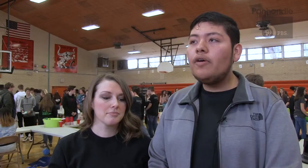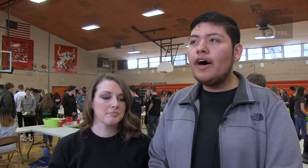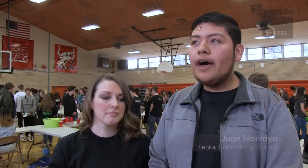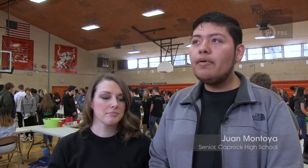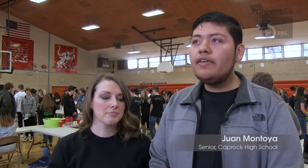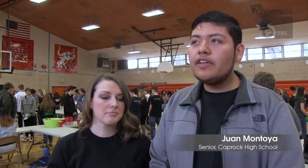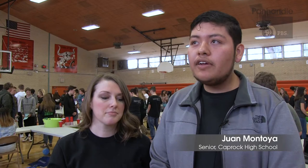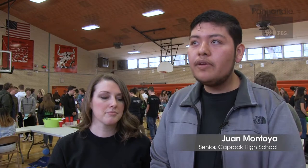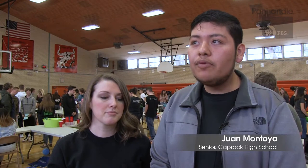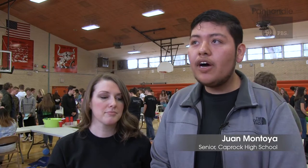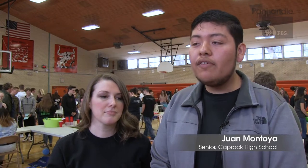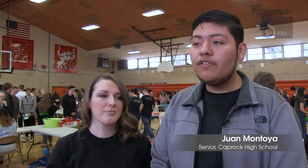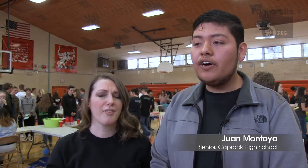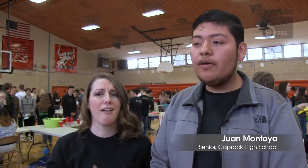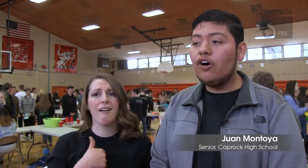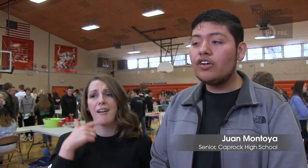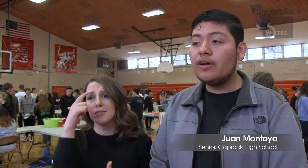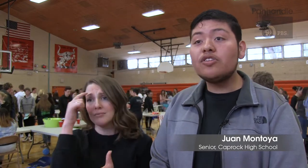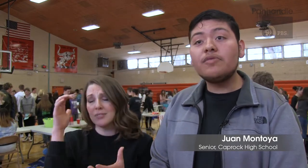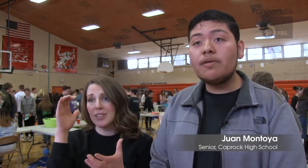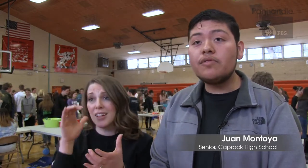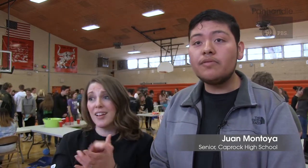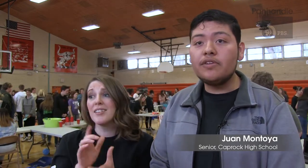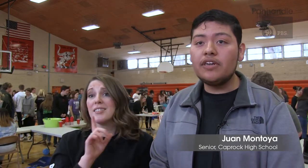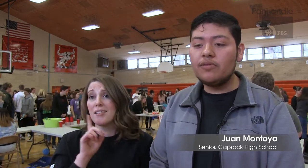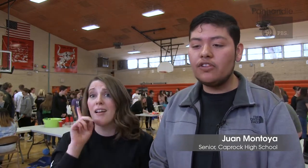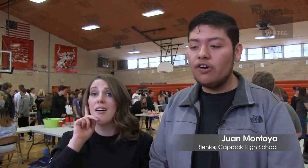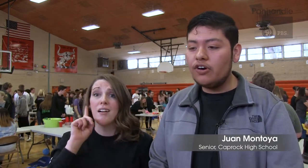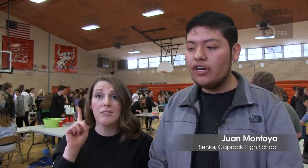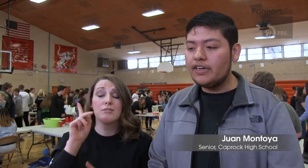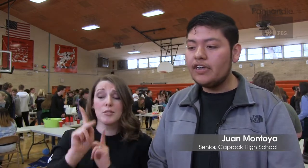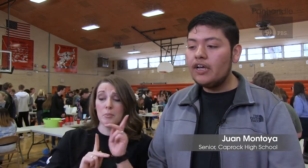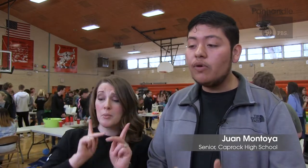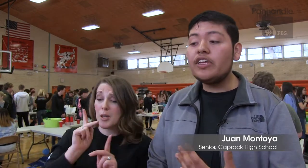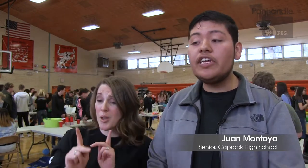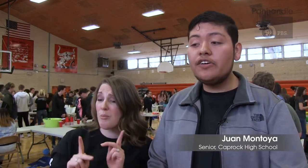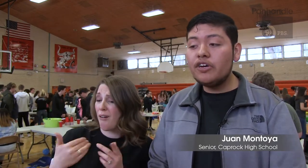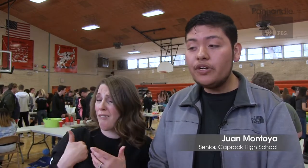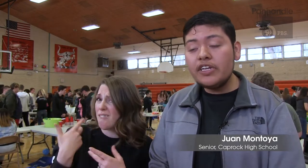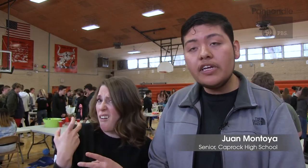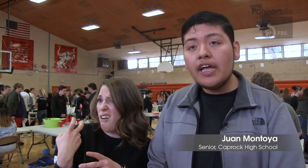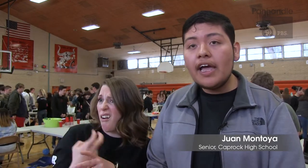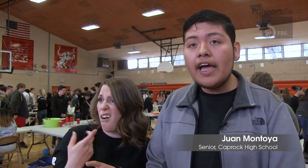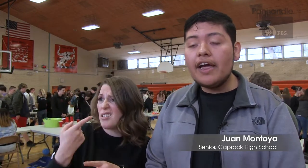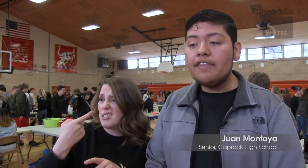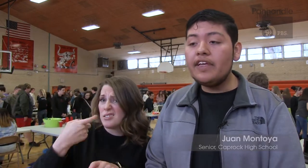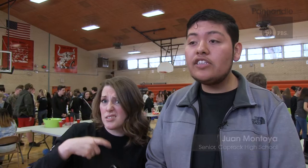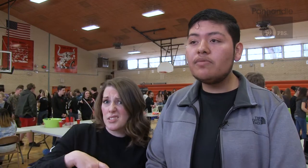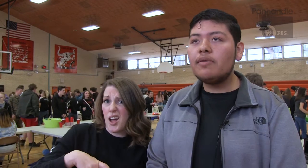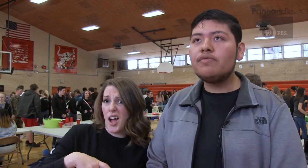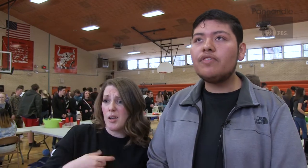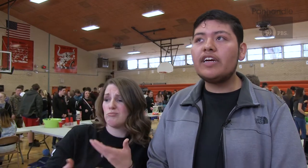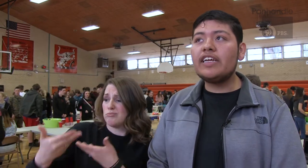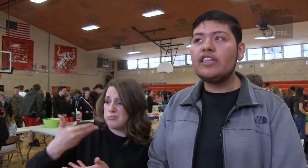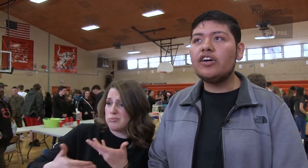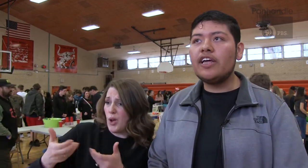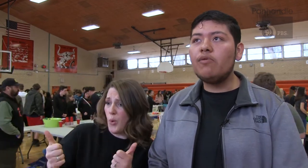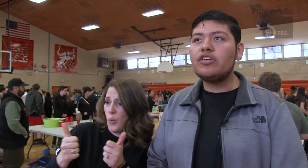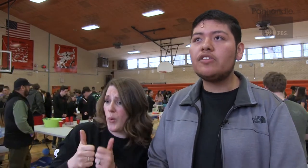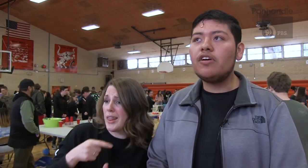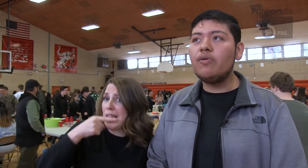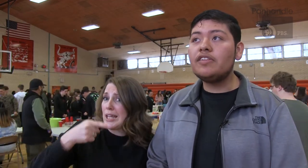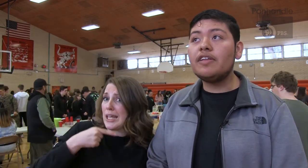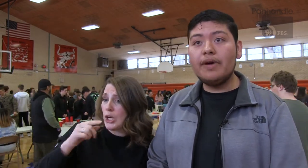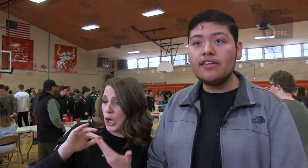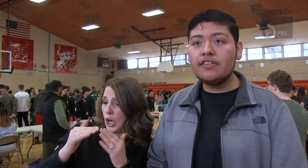Well, believe that Deaf people have a hard time sometimes dealing with the hearing community. And they sometimes feel like their